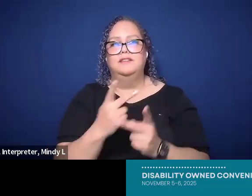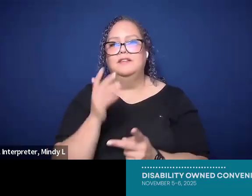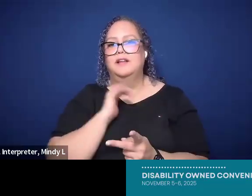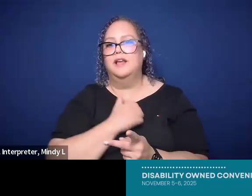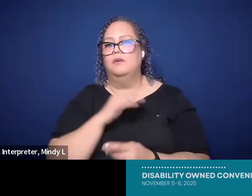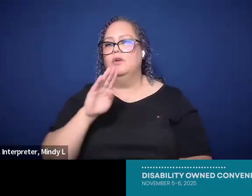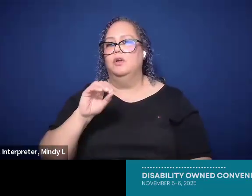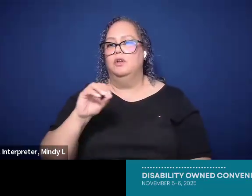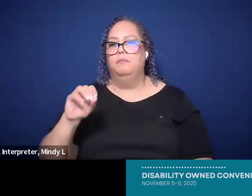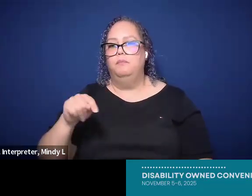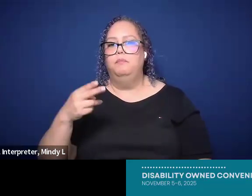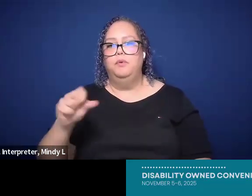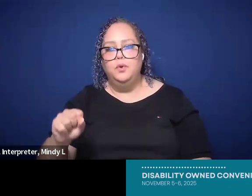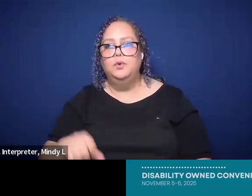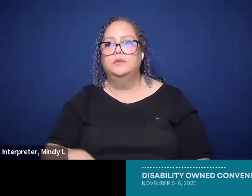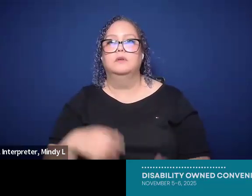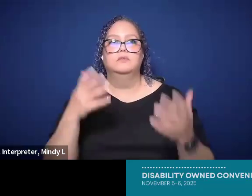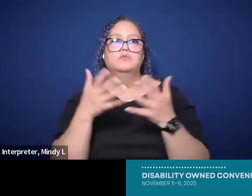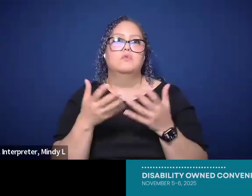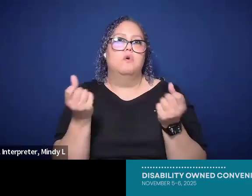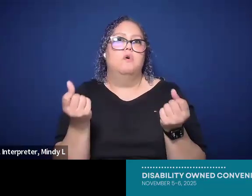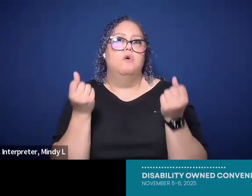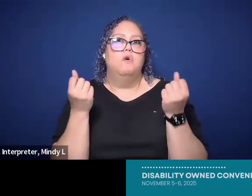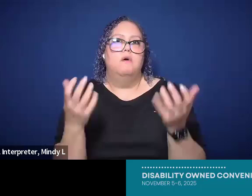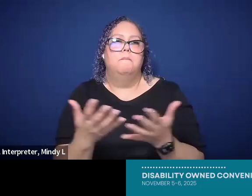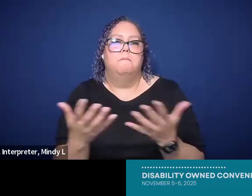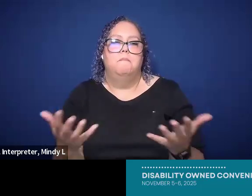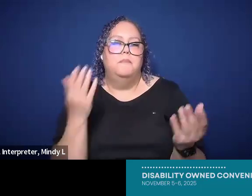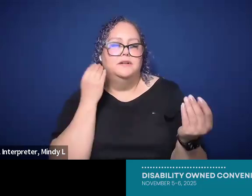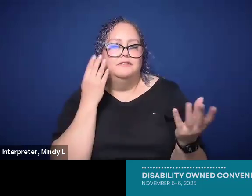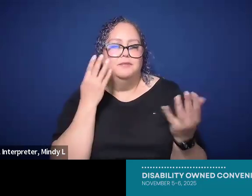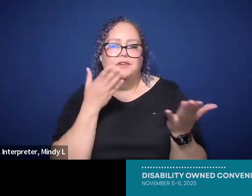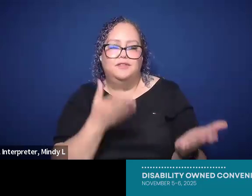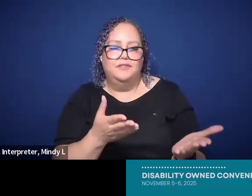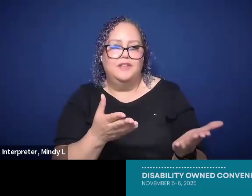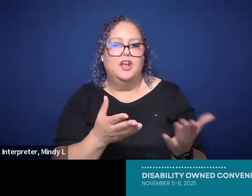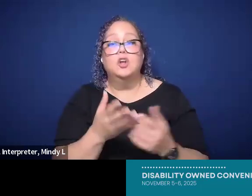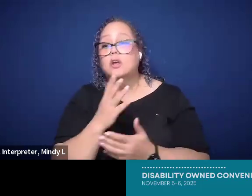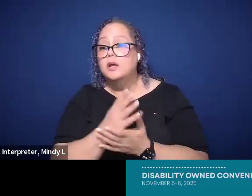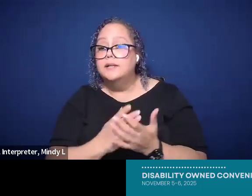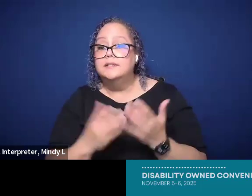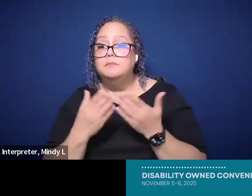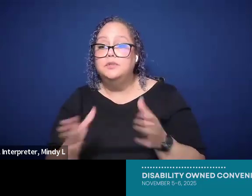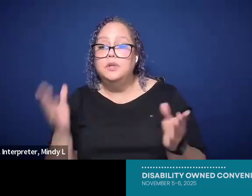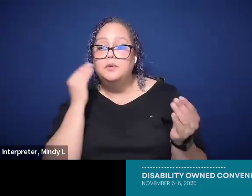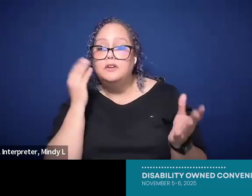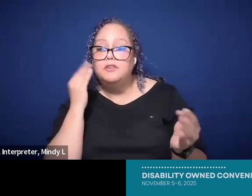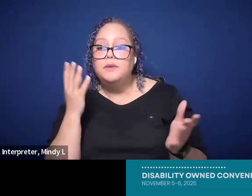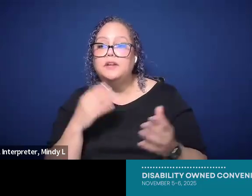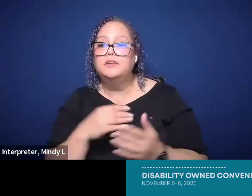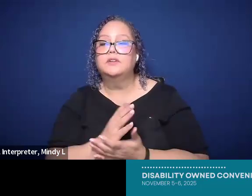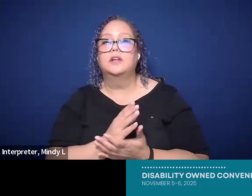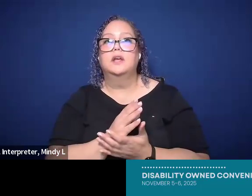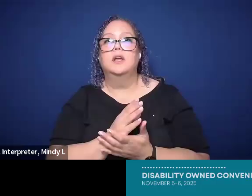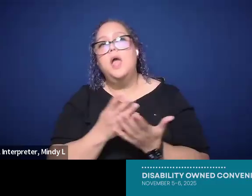much there, which I think will answer the questions we haven't been able to get to, and ones that are more general. And as I say, feel free to connect